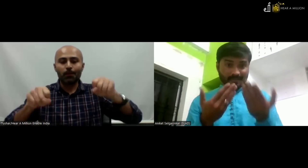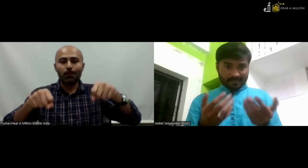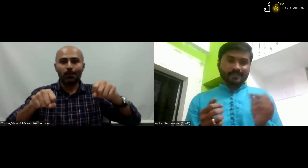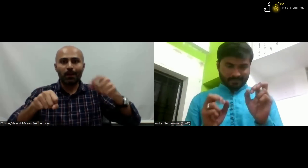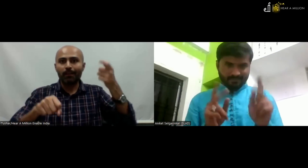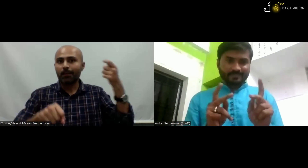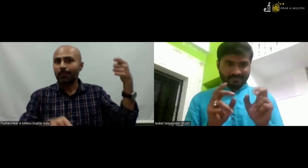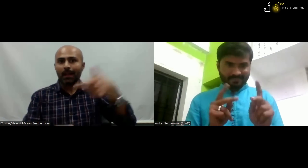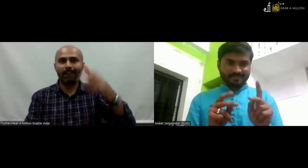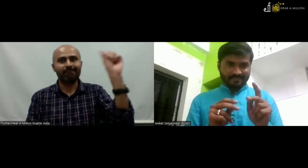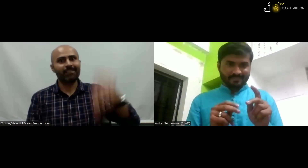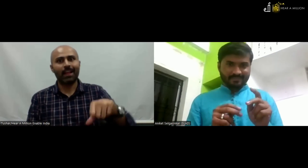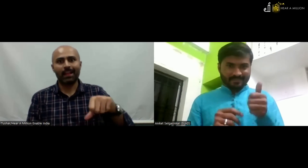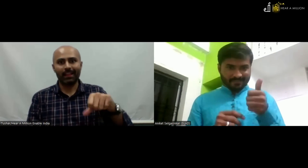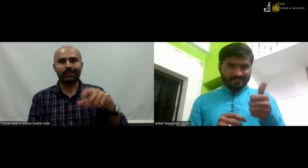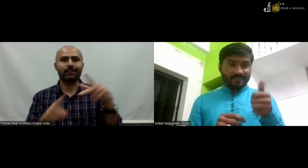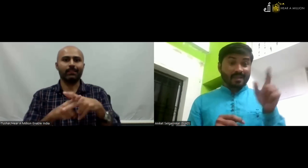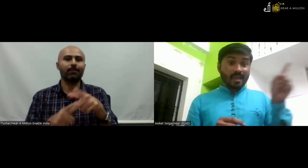what you were saying?